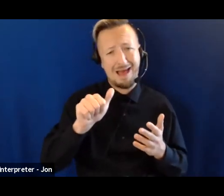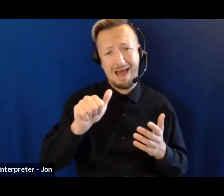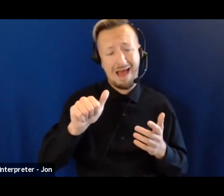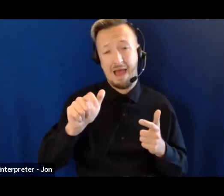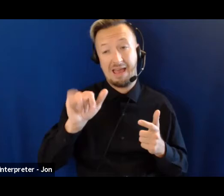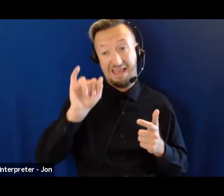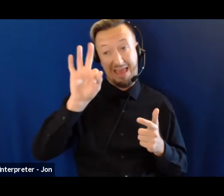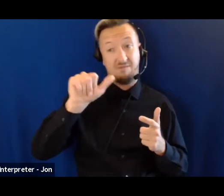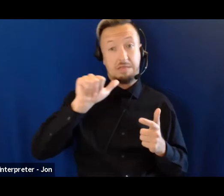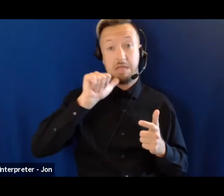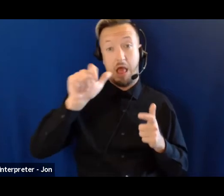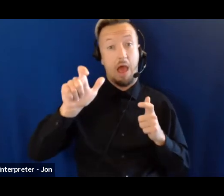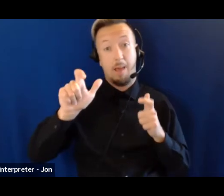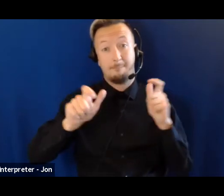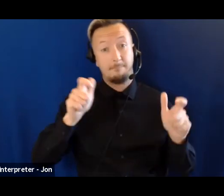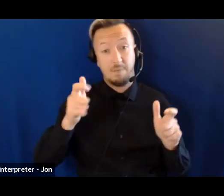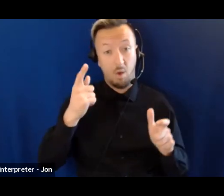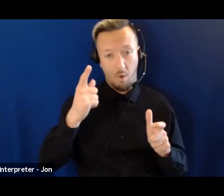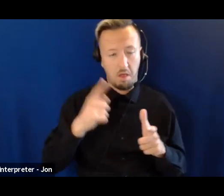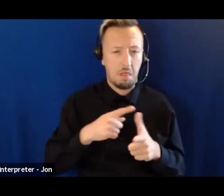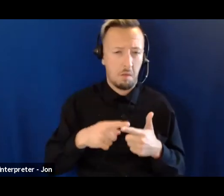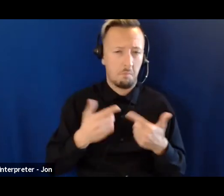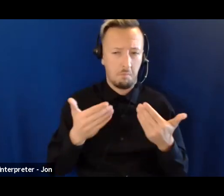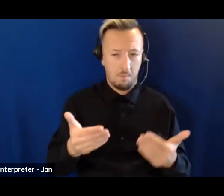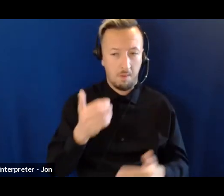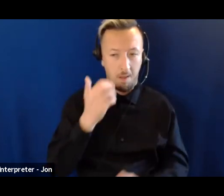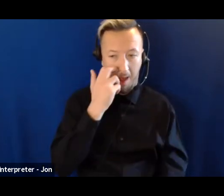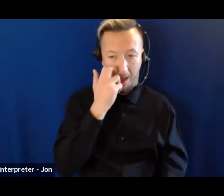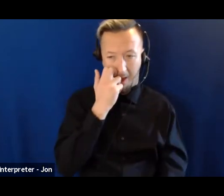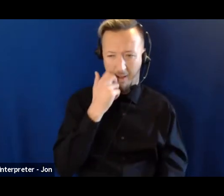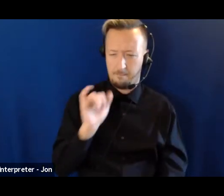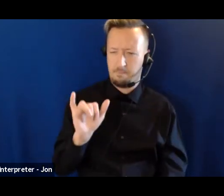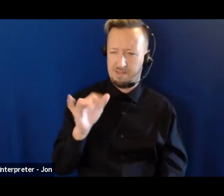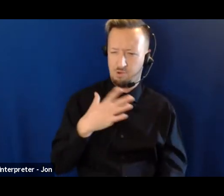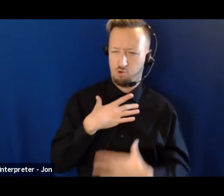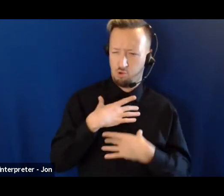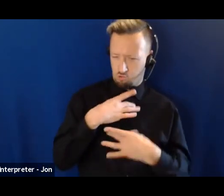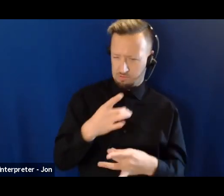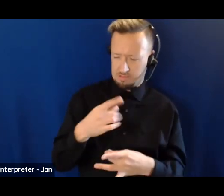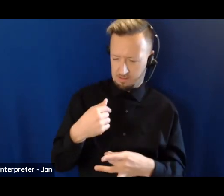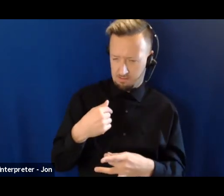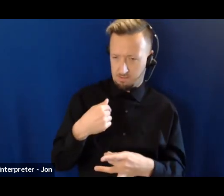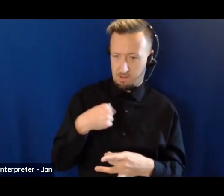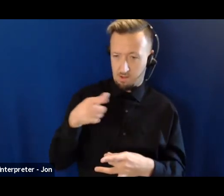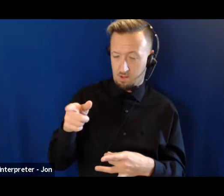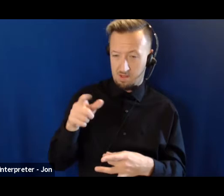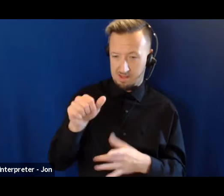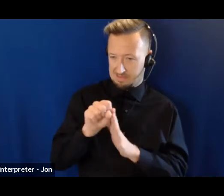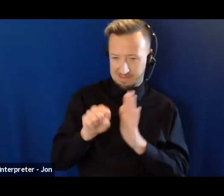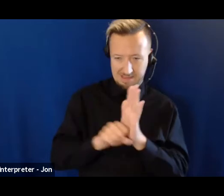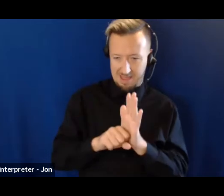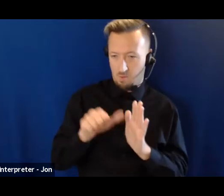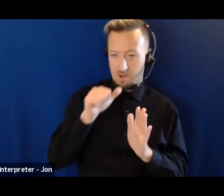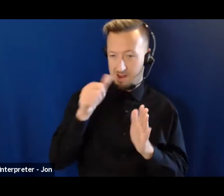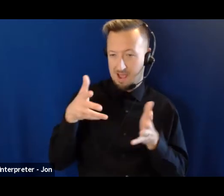in. It is interesting to me that your state wouldn't have allowed you to become a 501c3 with